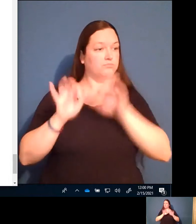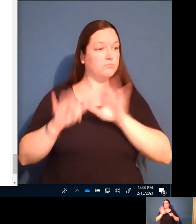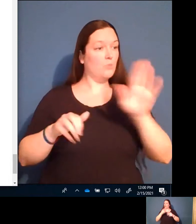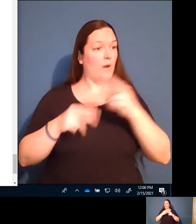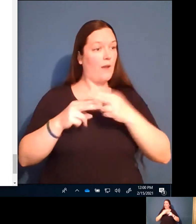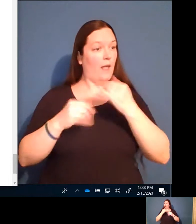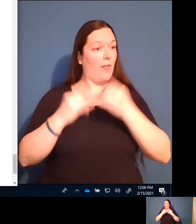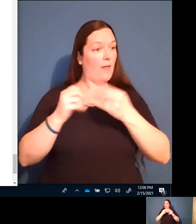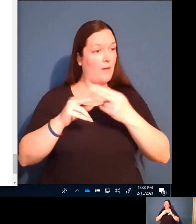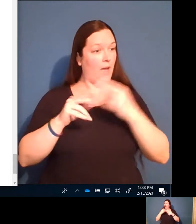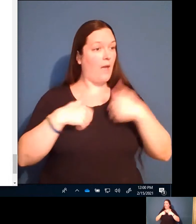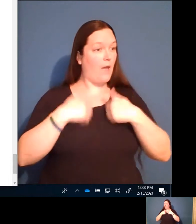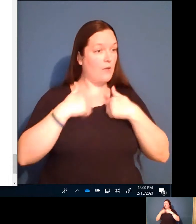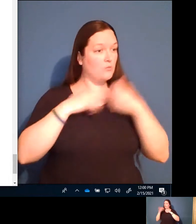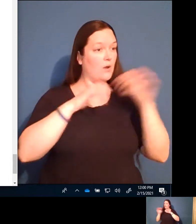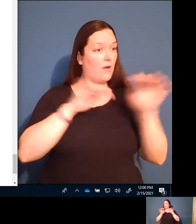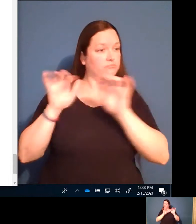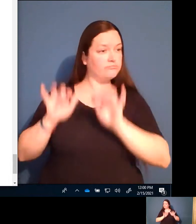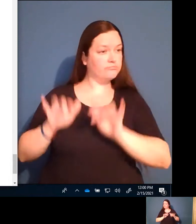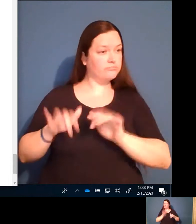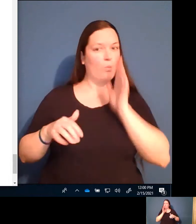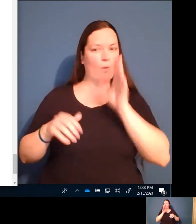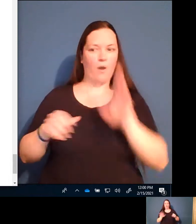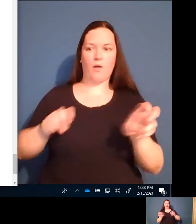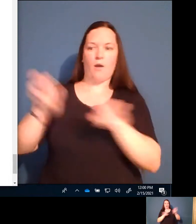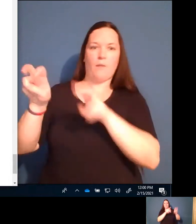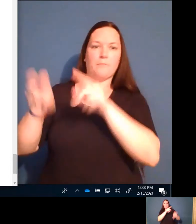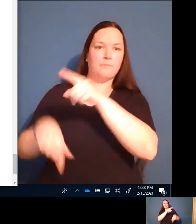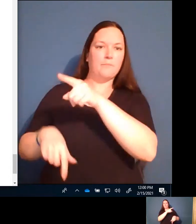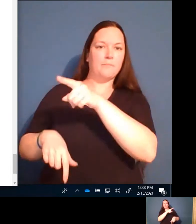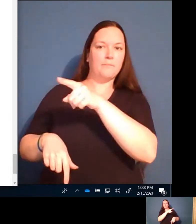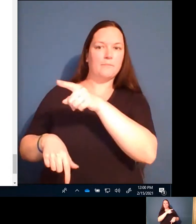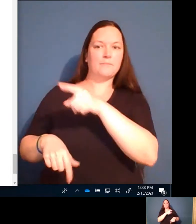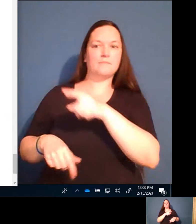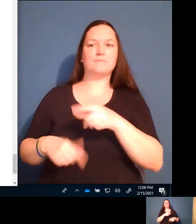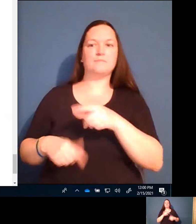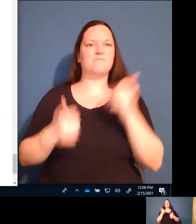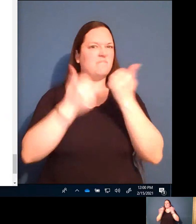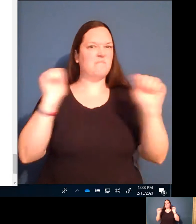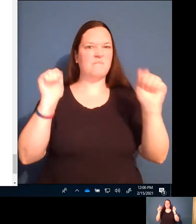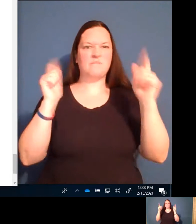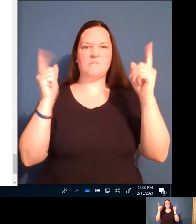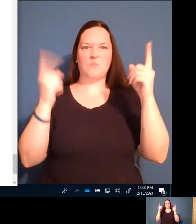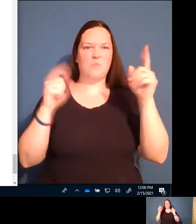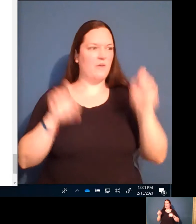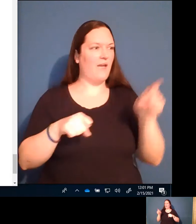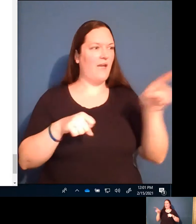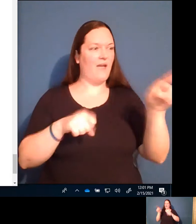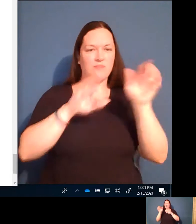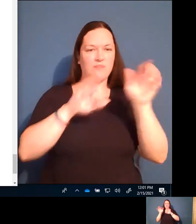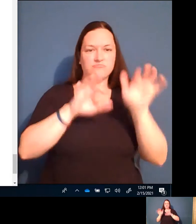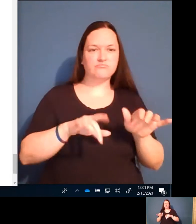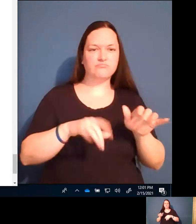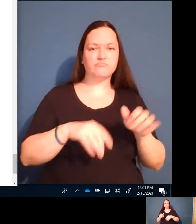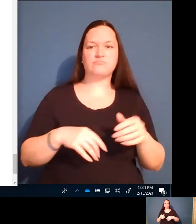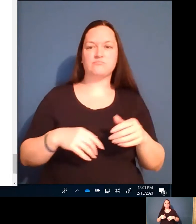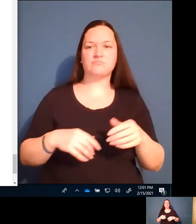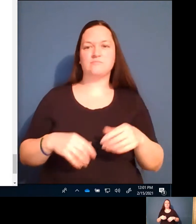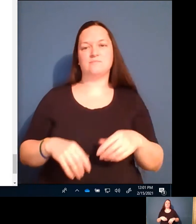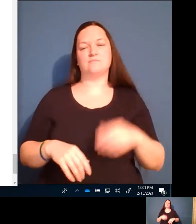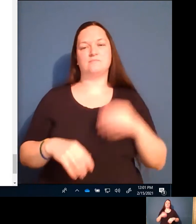or edit an existing one. Anyone can do it, without ever having to face the size and scope of that table or the possibility of making a